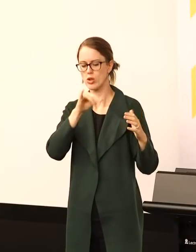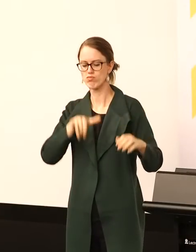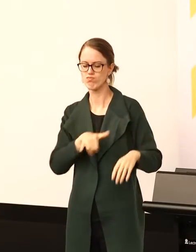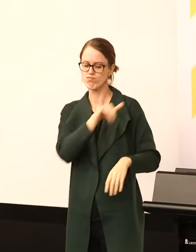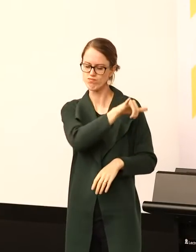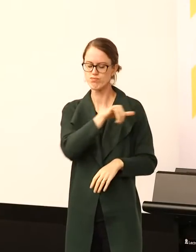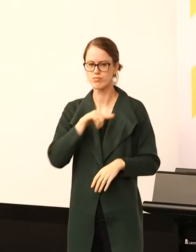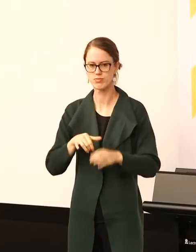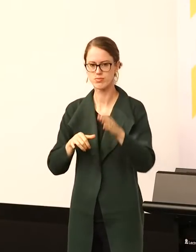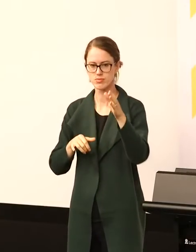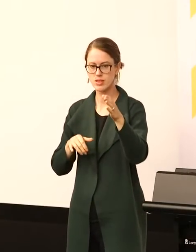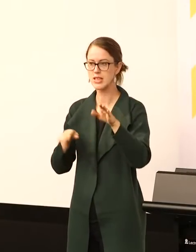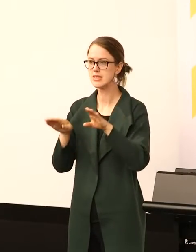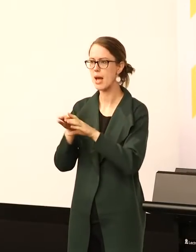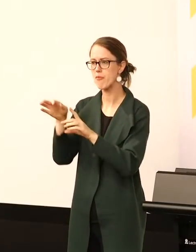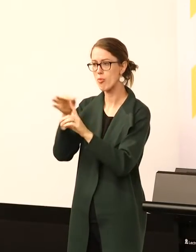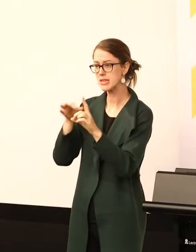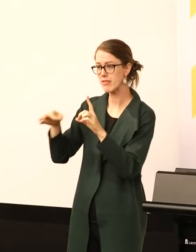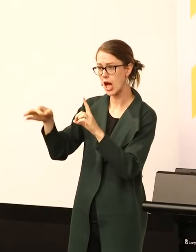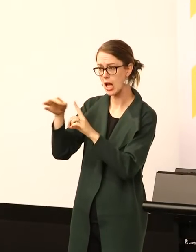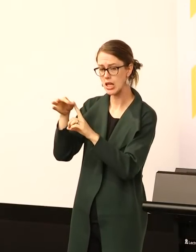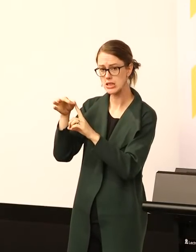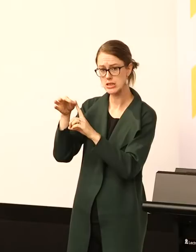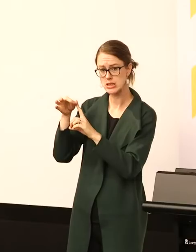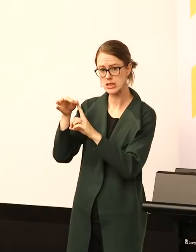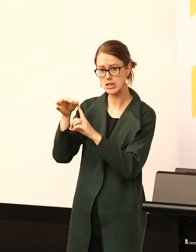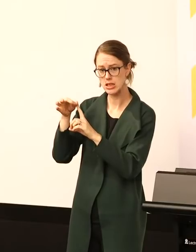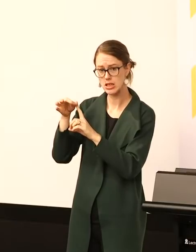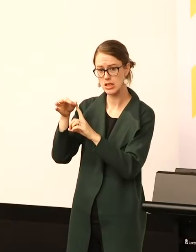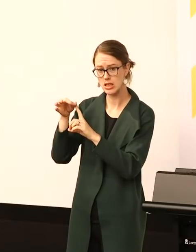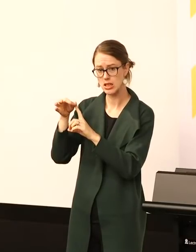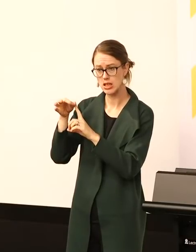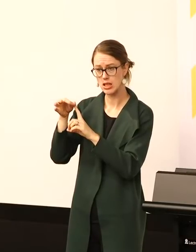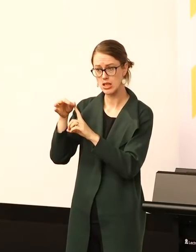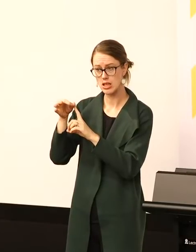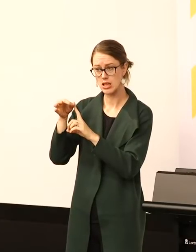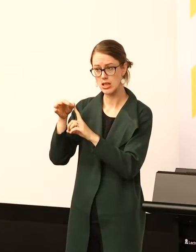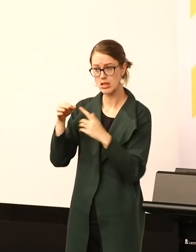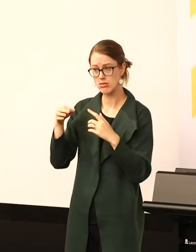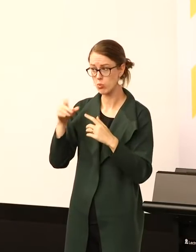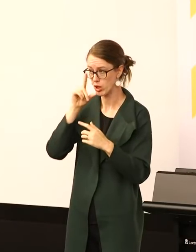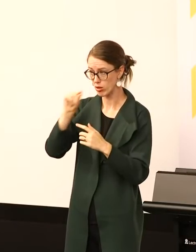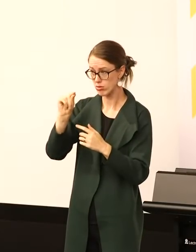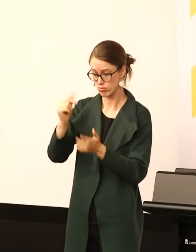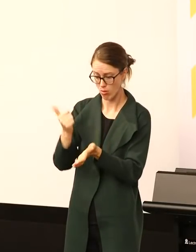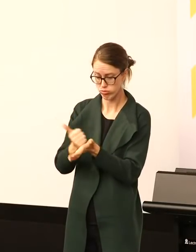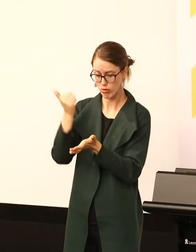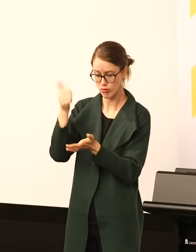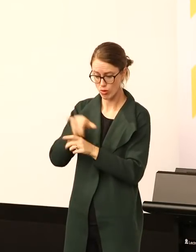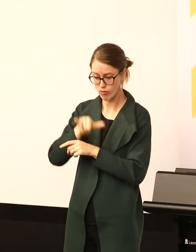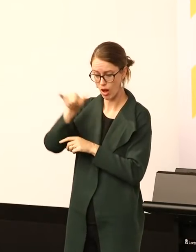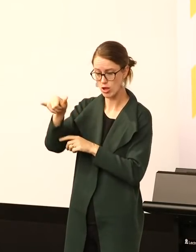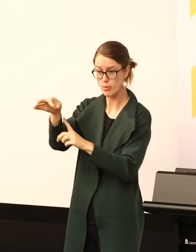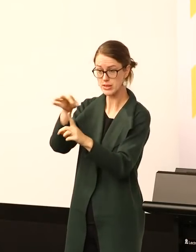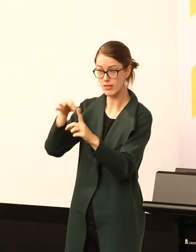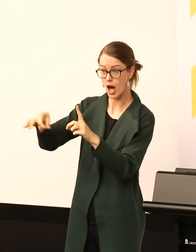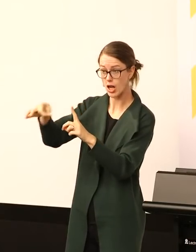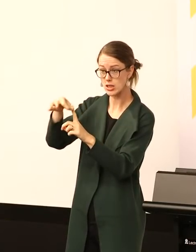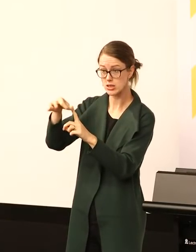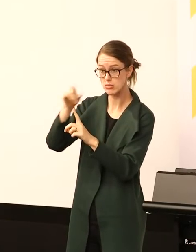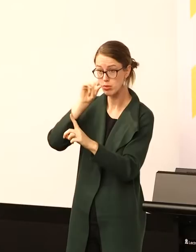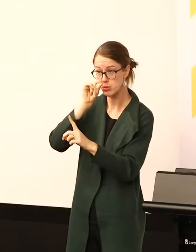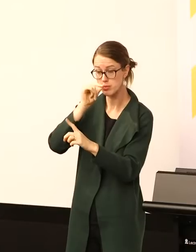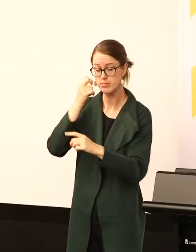arrangement. Does the same apply to the Pacific? I mean, what would it take for the Health Ministry to give the green light for including the Pacific in the